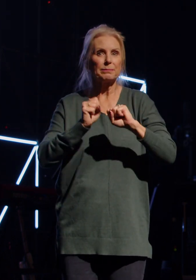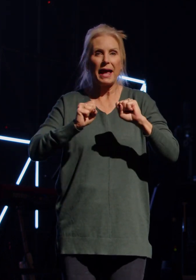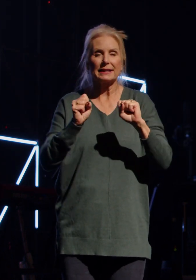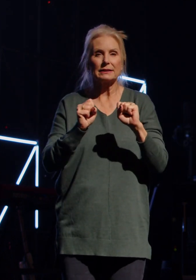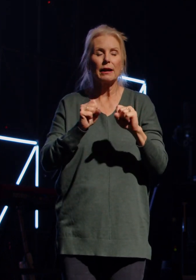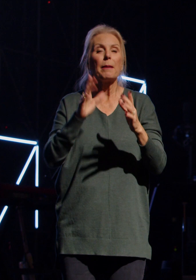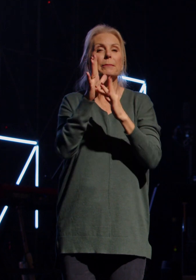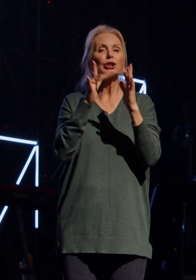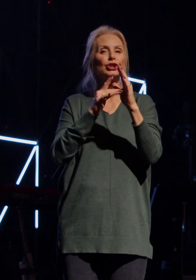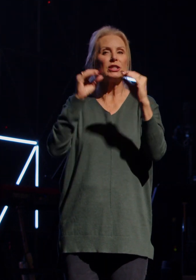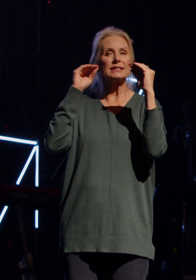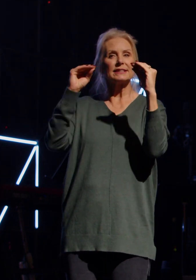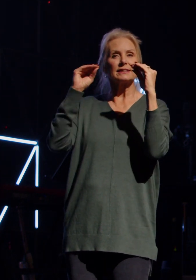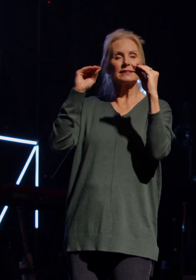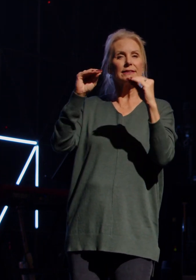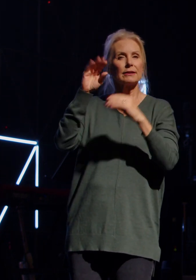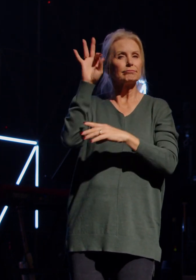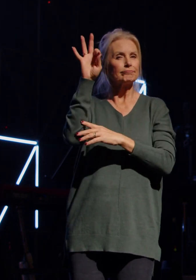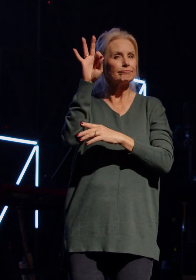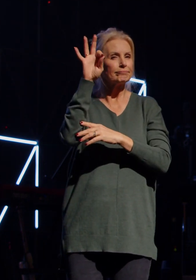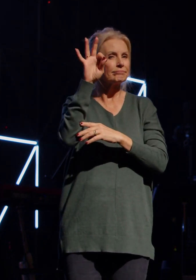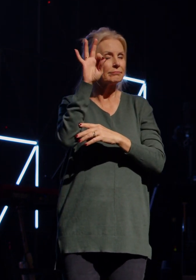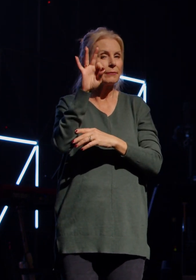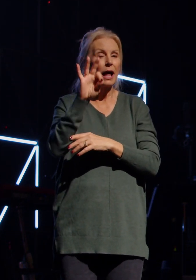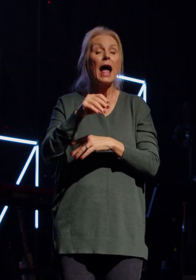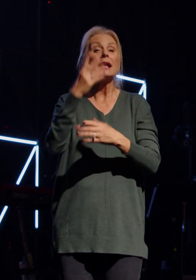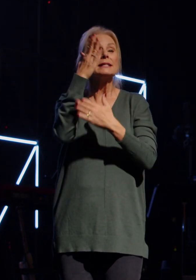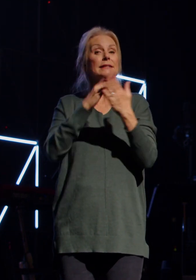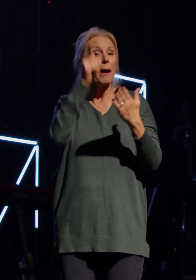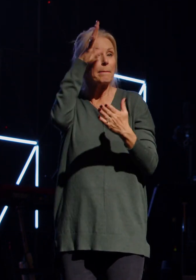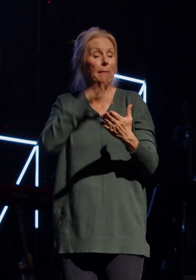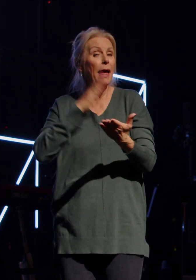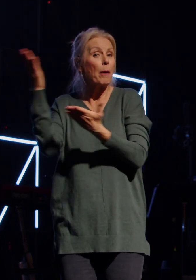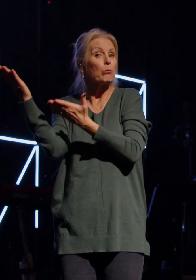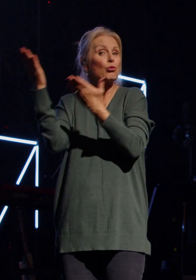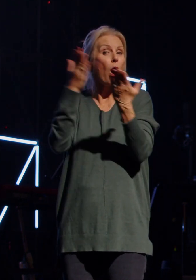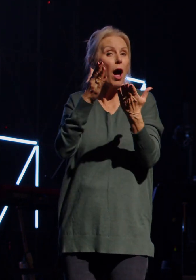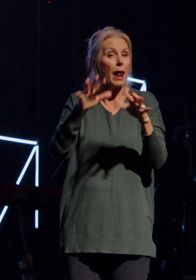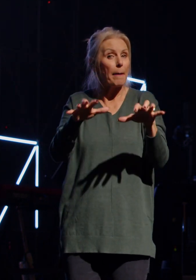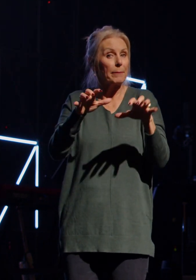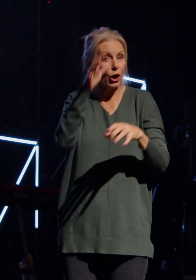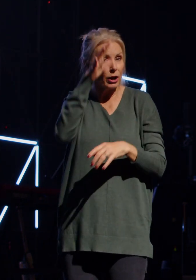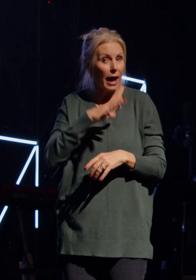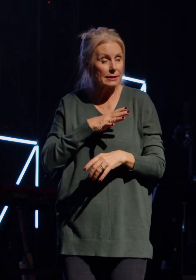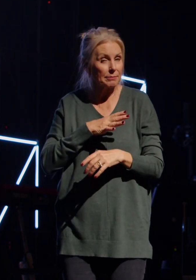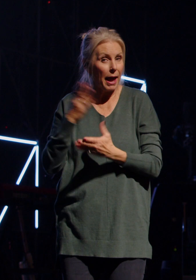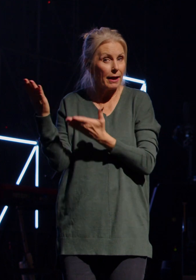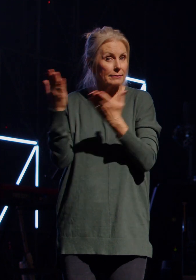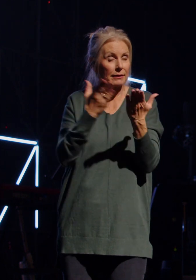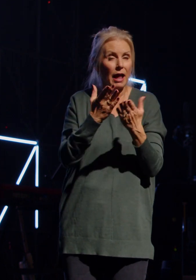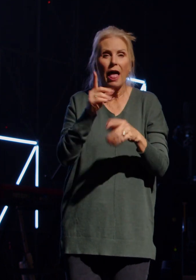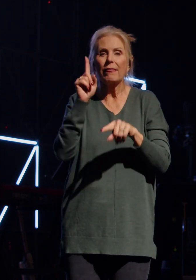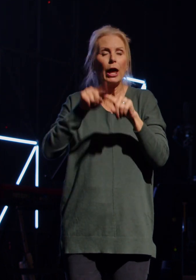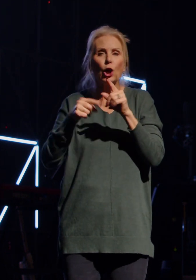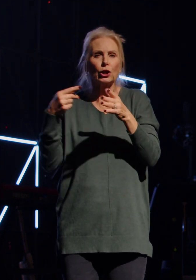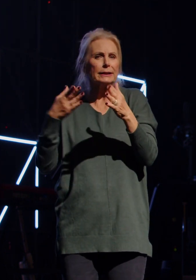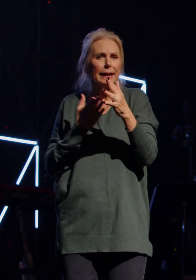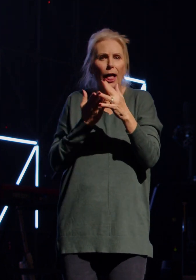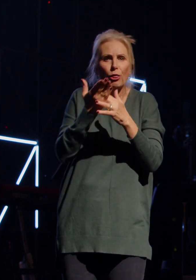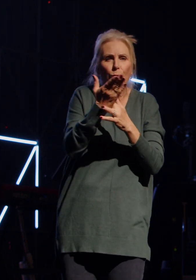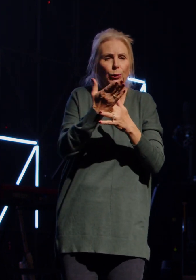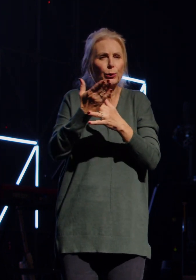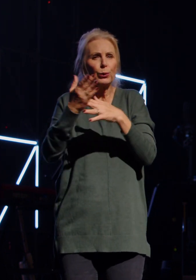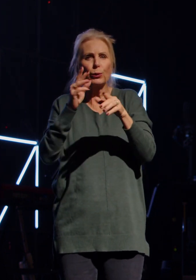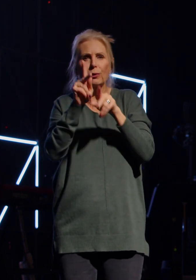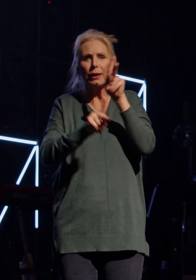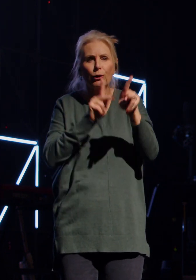the word to them. Some men came bringing to him a paralyzed man carried by four of them. So Since they could not get him to Jesus because of